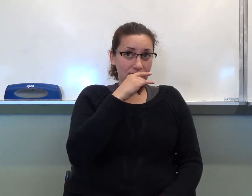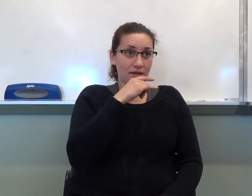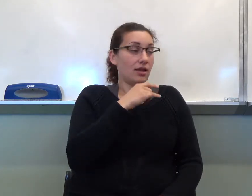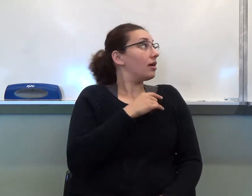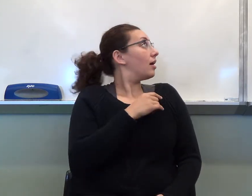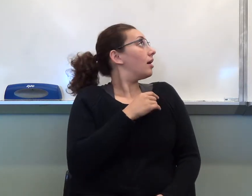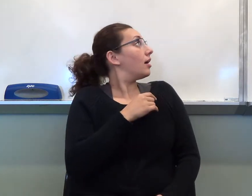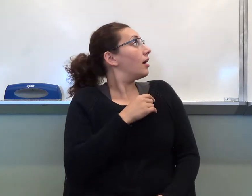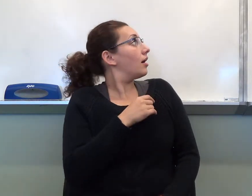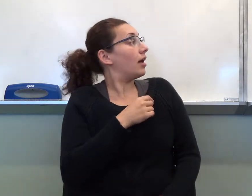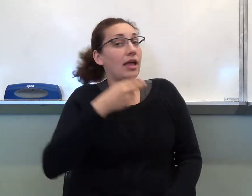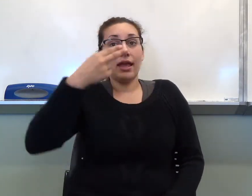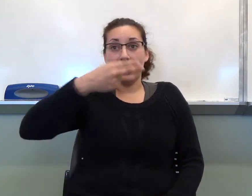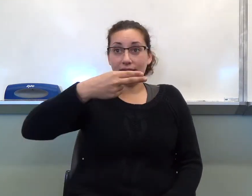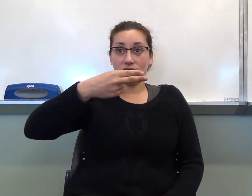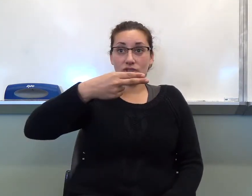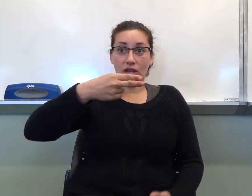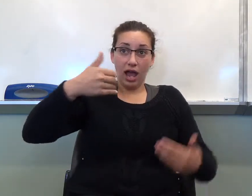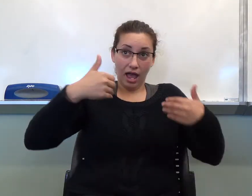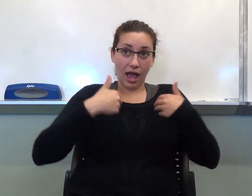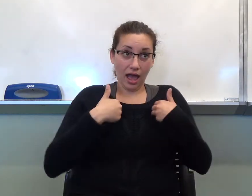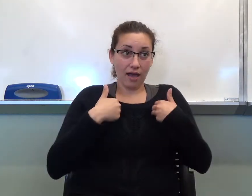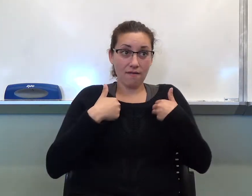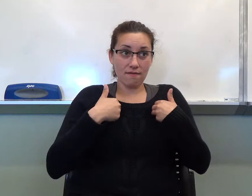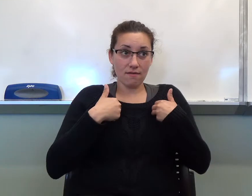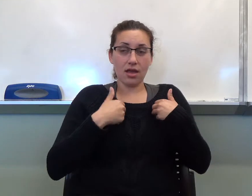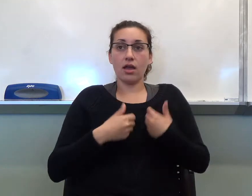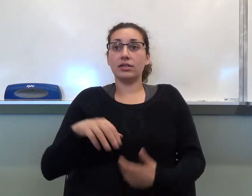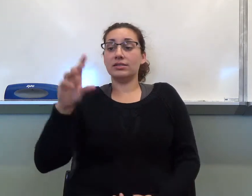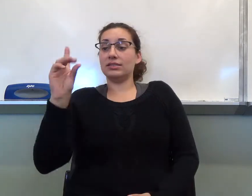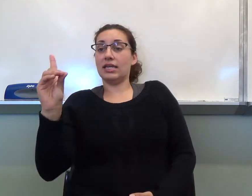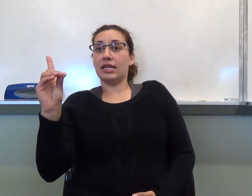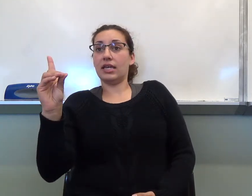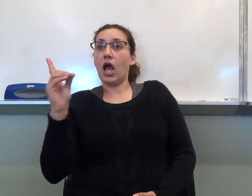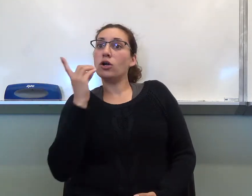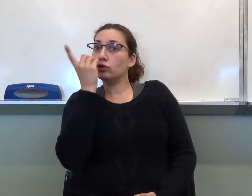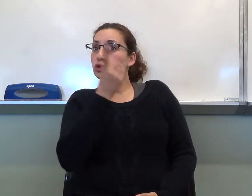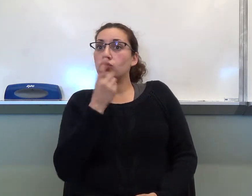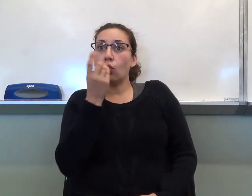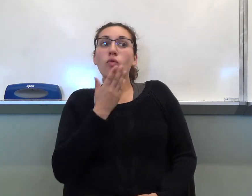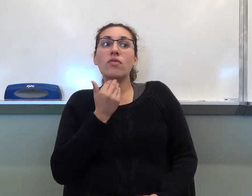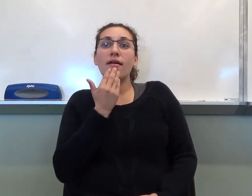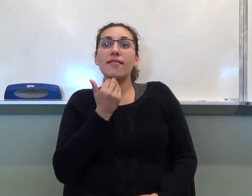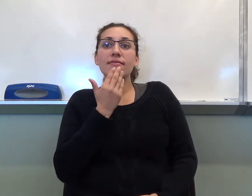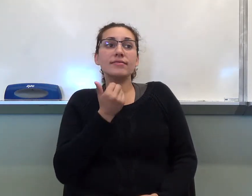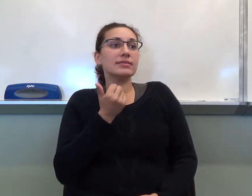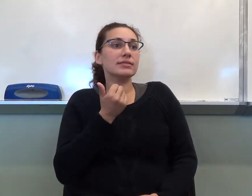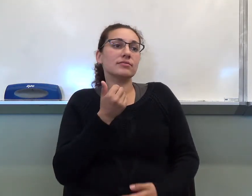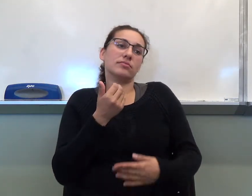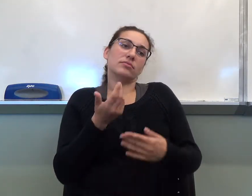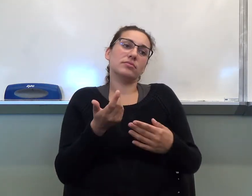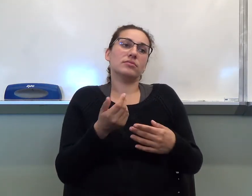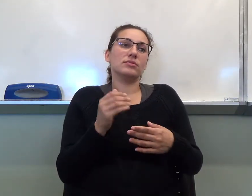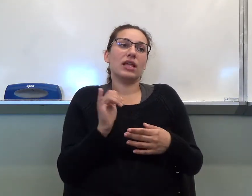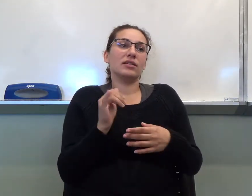donuts until U for unit. Dad calls mom, right?